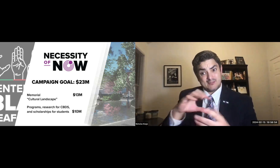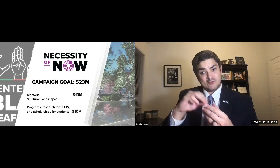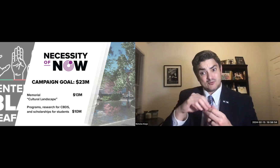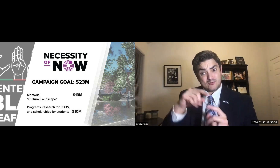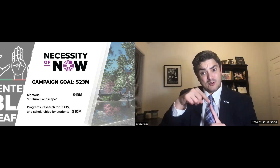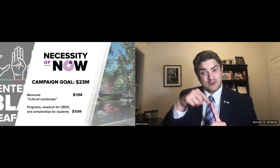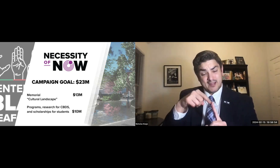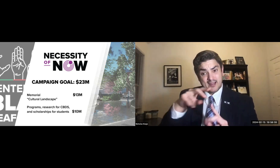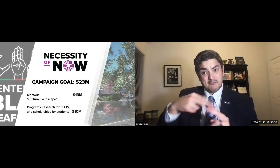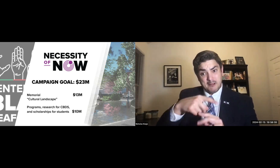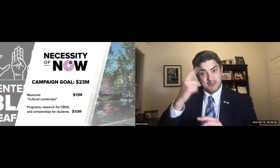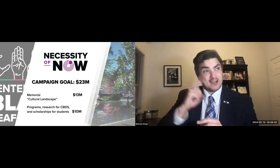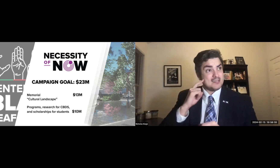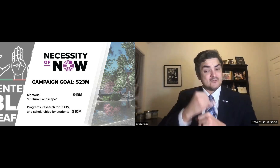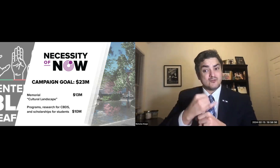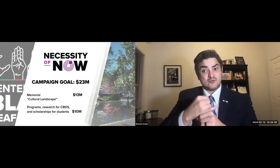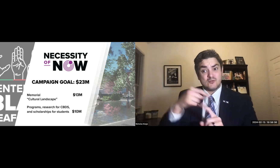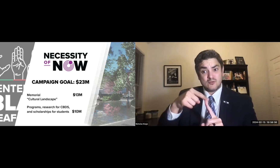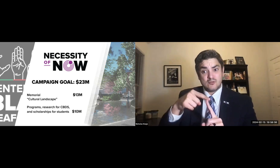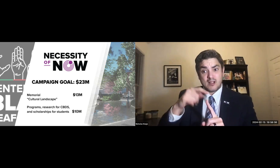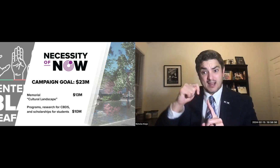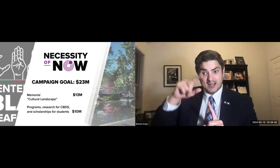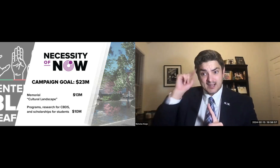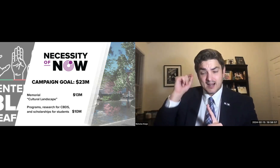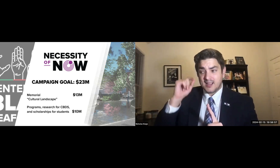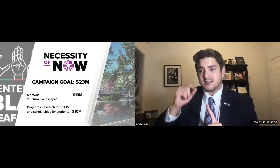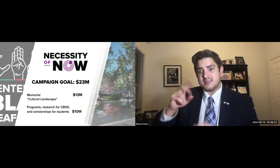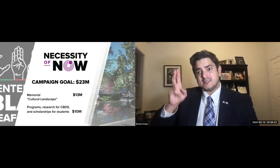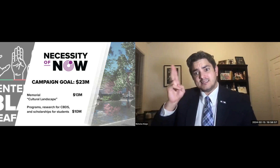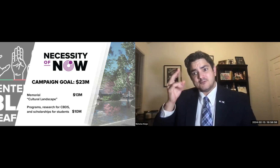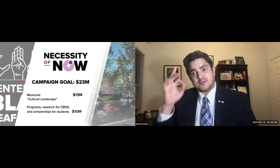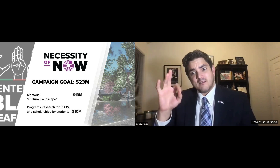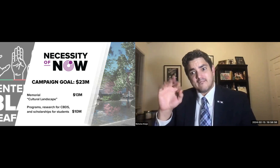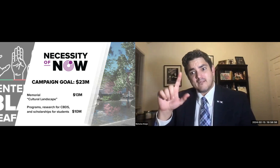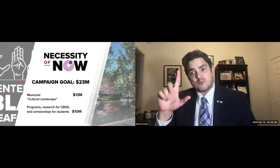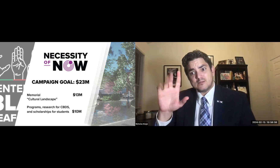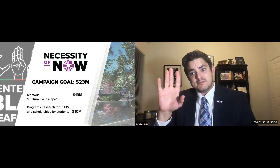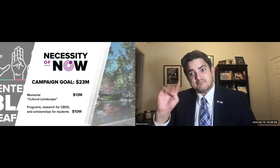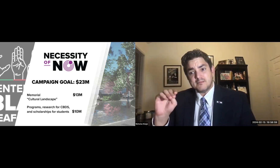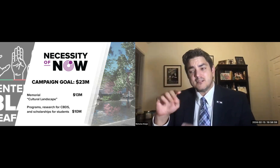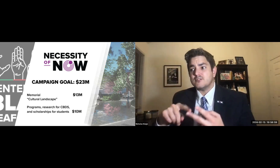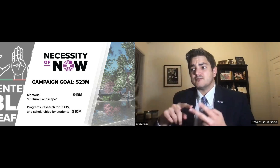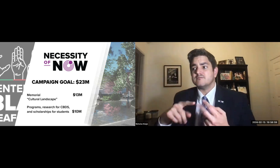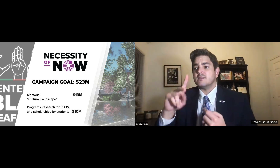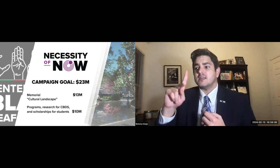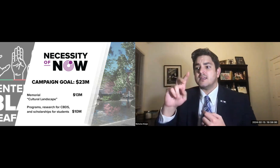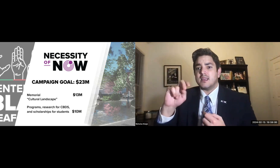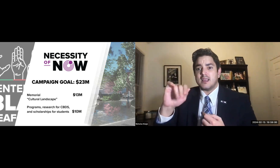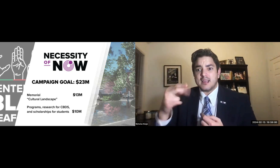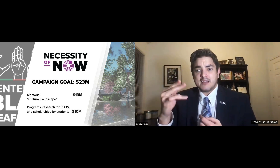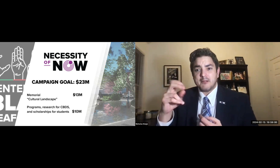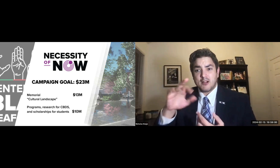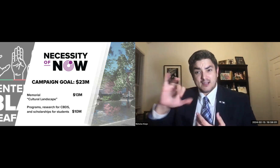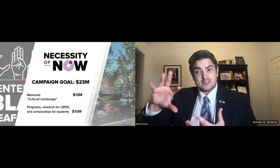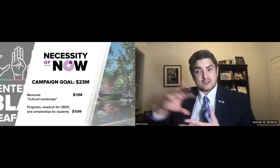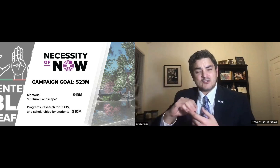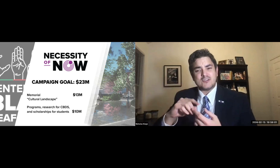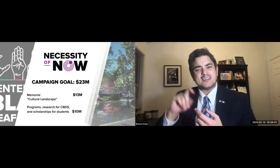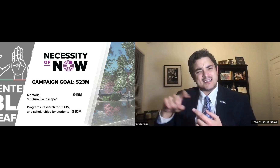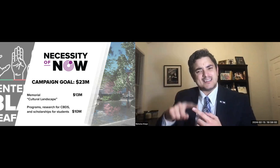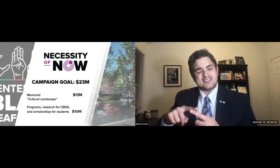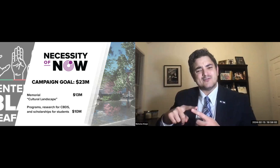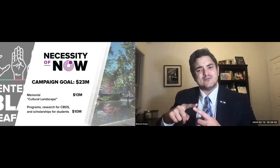continued to protest, continued to bring the story to the fore, to talk about the Black deaf